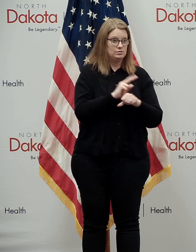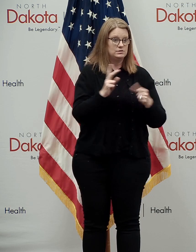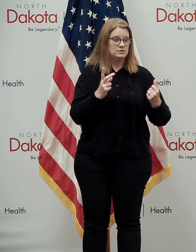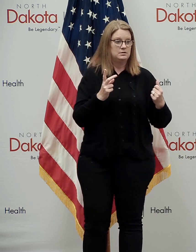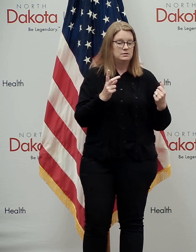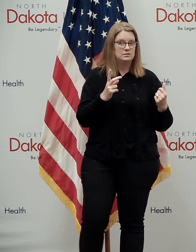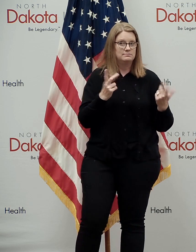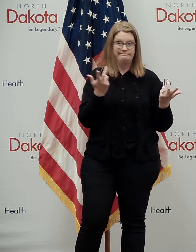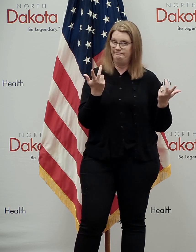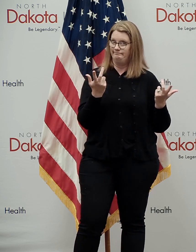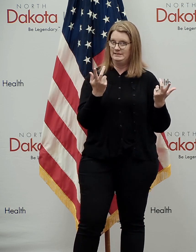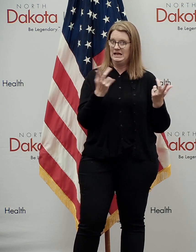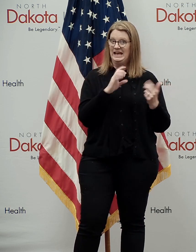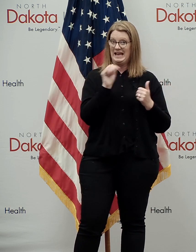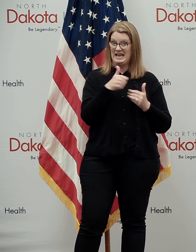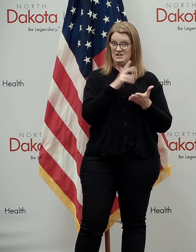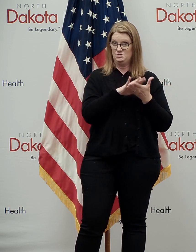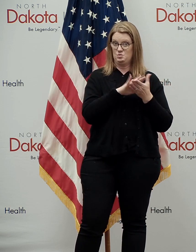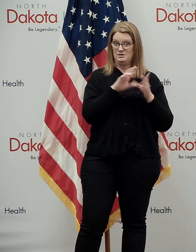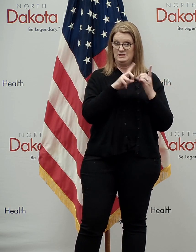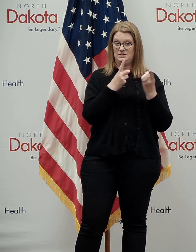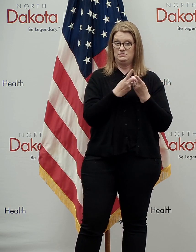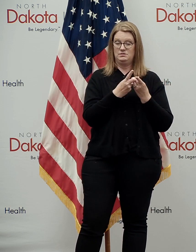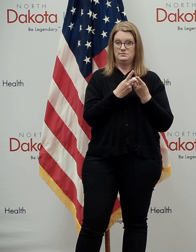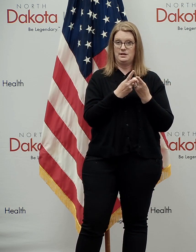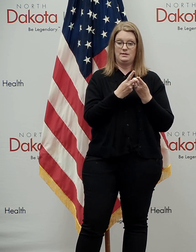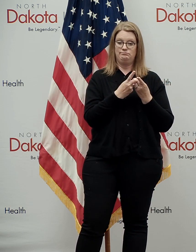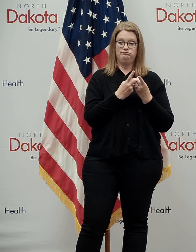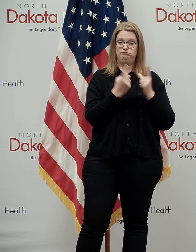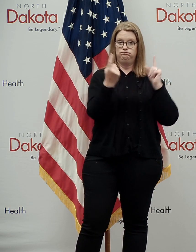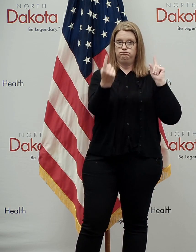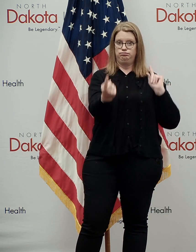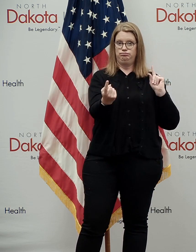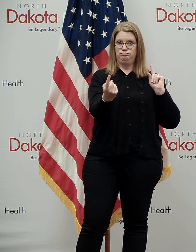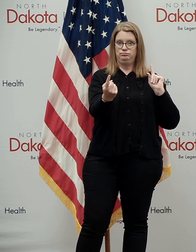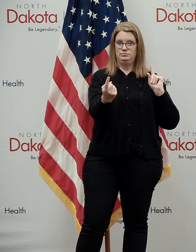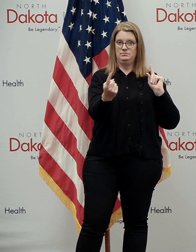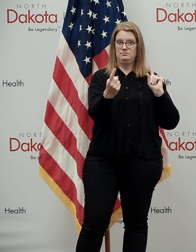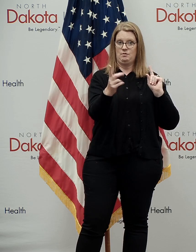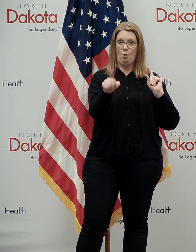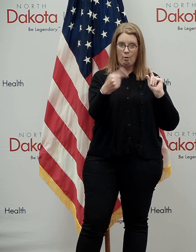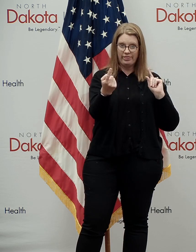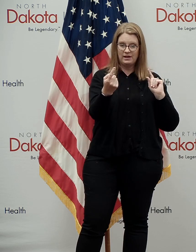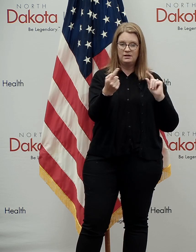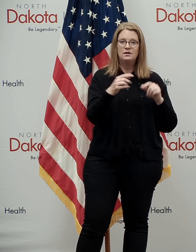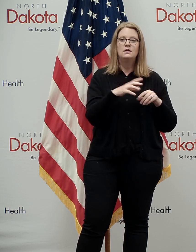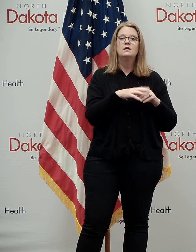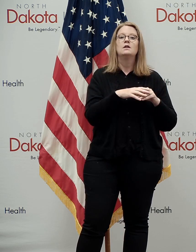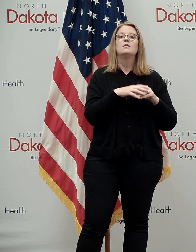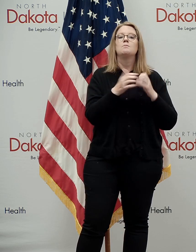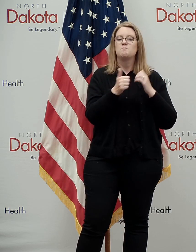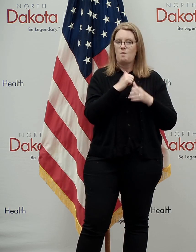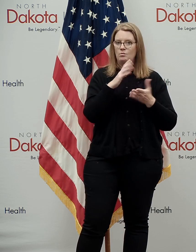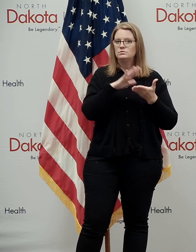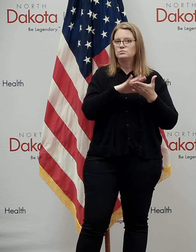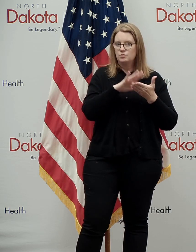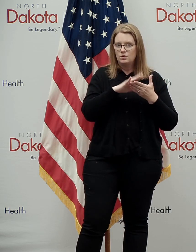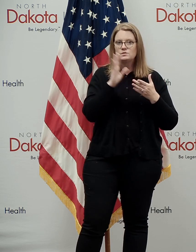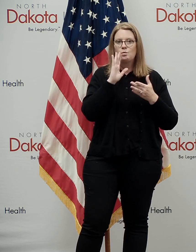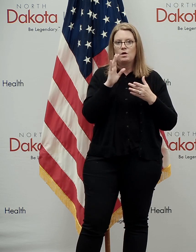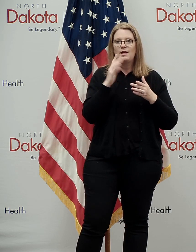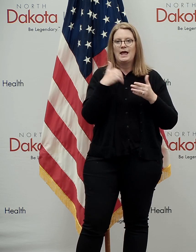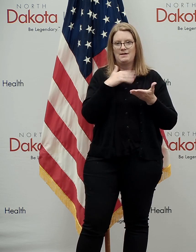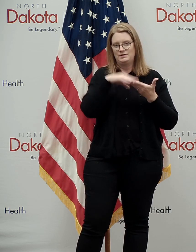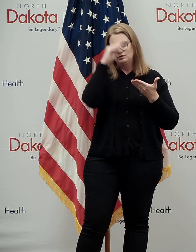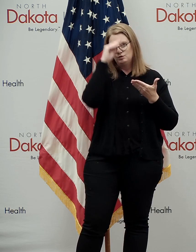not heard of a school district yet that won't be having their students return to our school buildings at least some of the time during the school week.